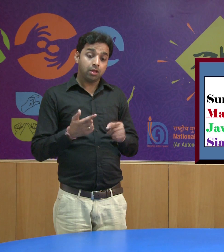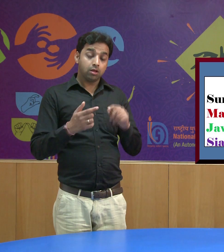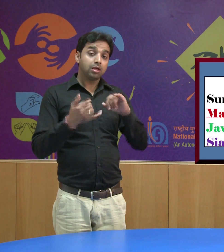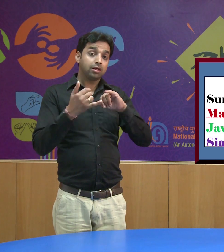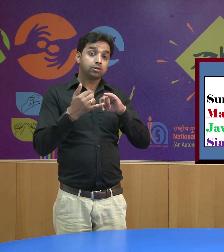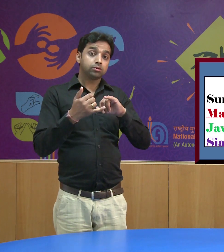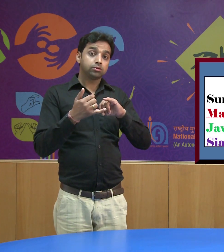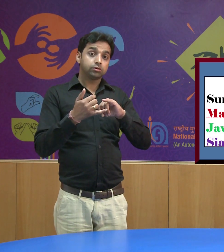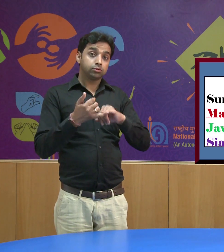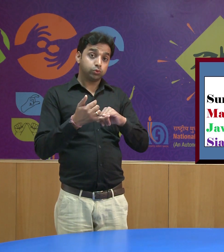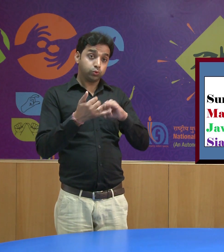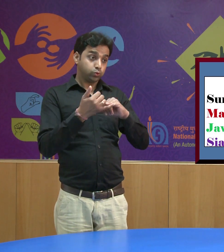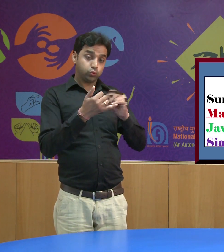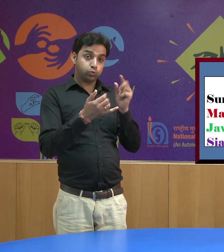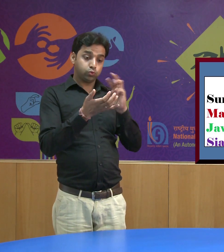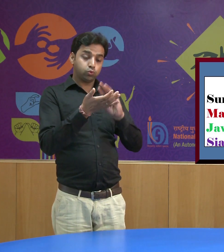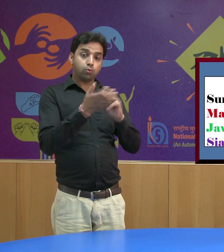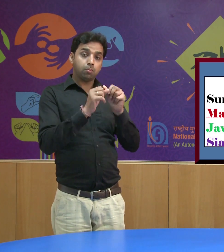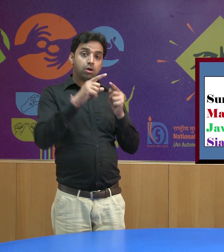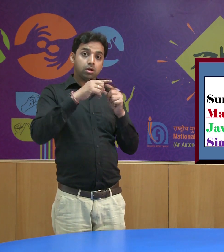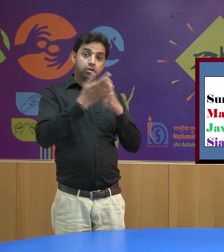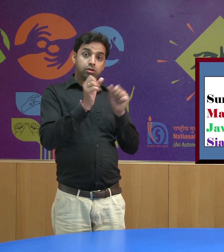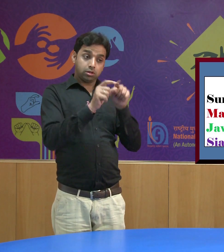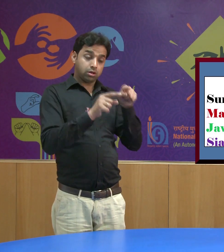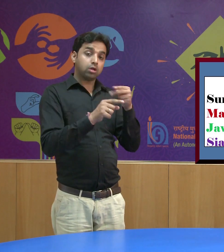Sumatra is now called Indonesia.